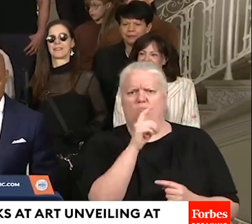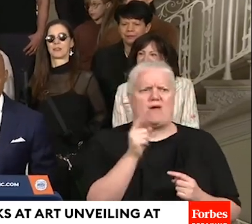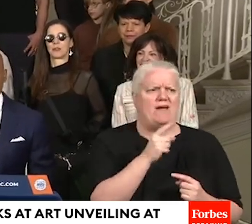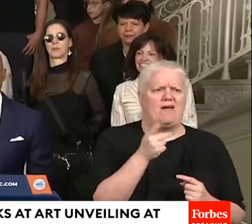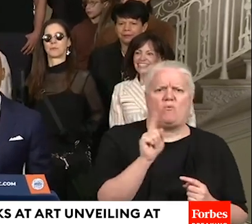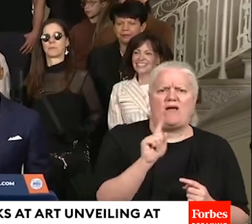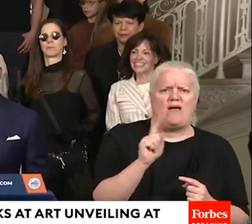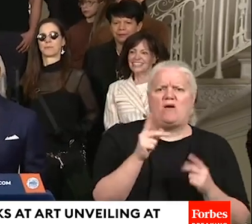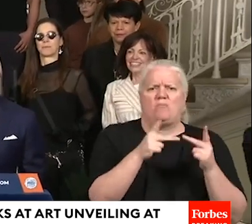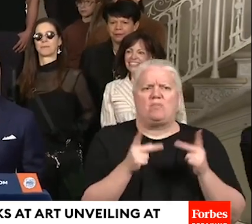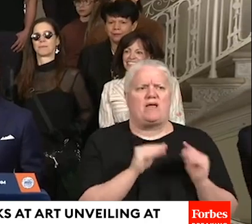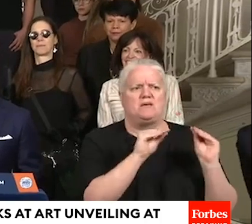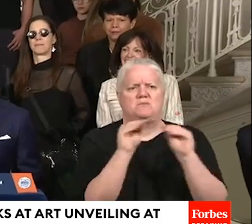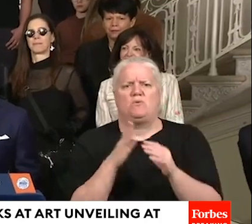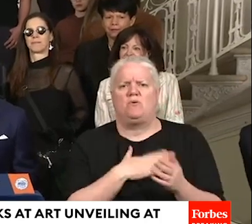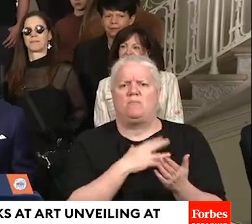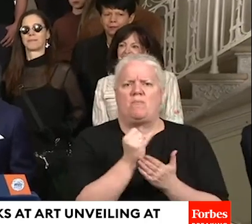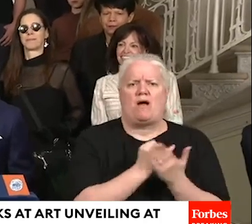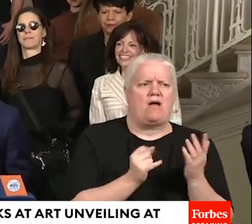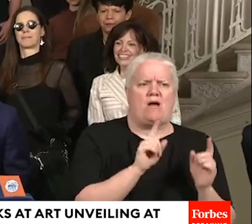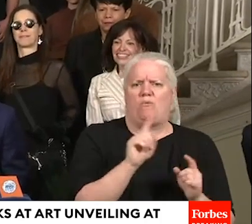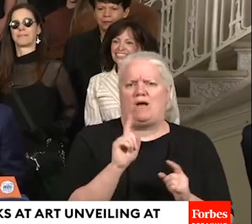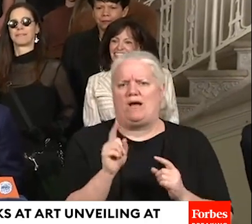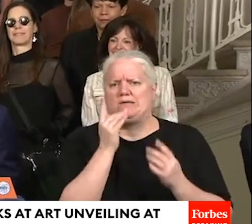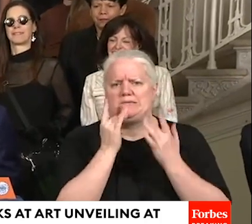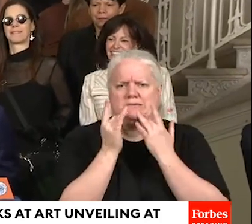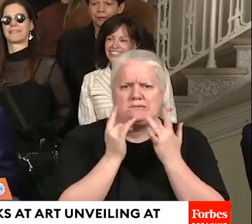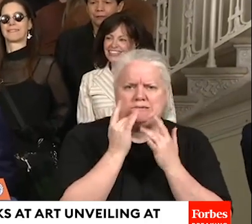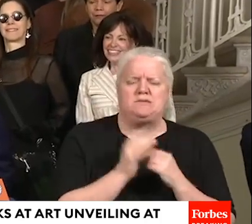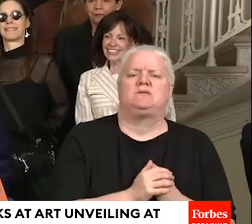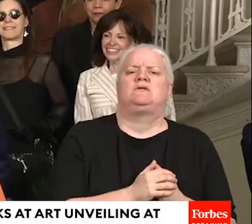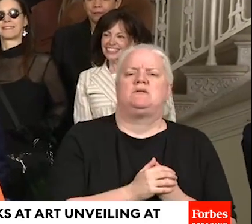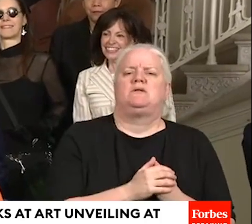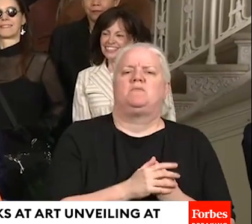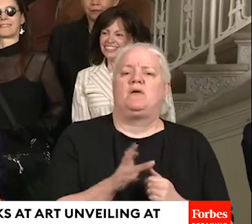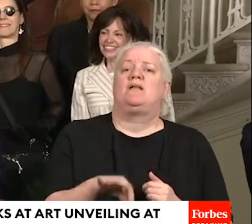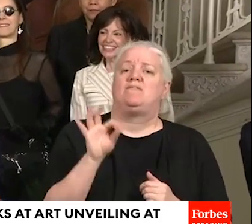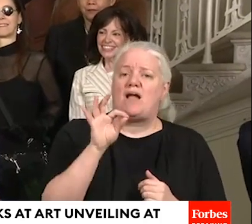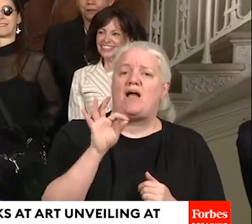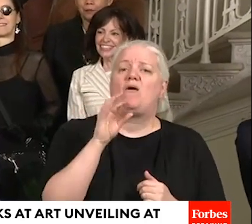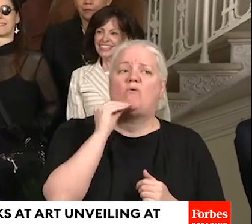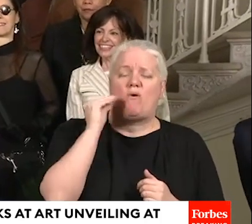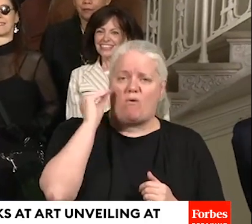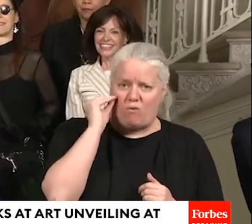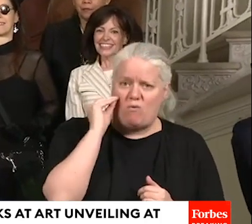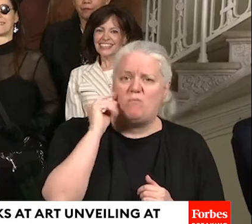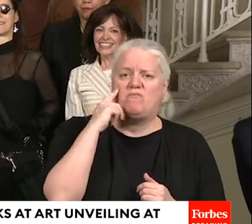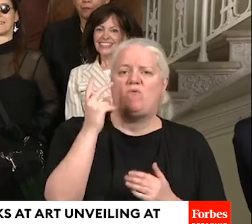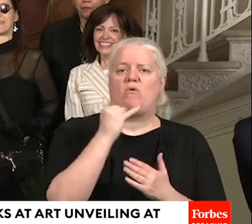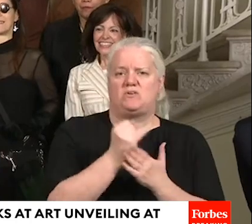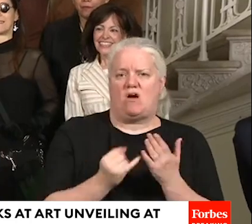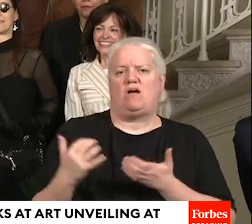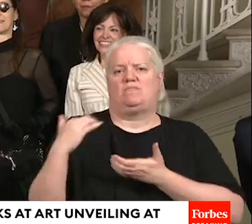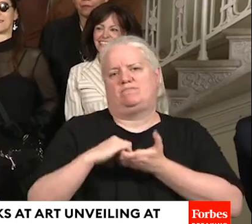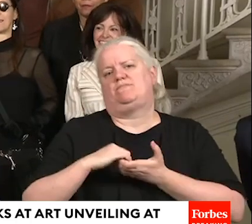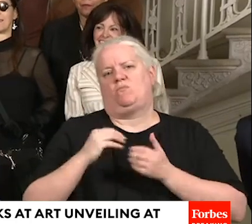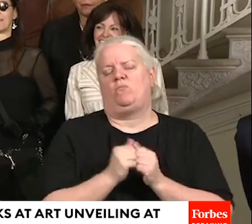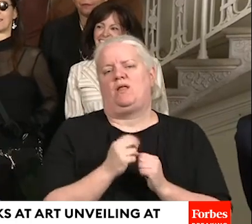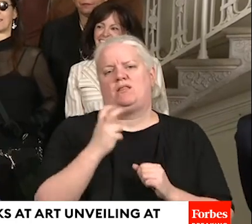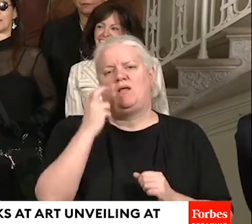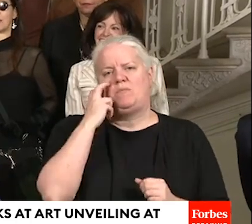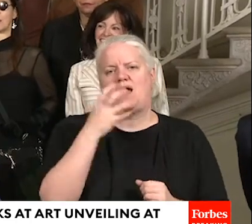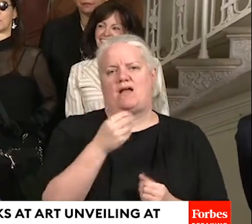who are blind or have low vision, he found a home, and so did his art. Roy's work has caught